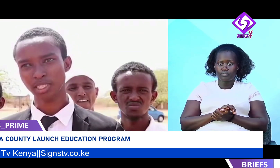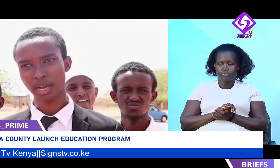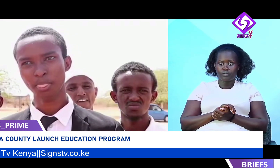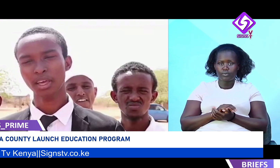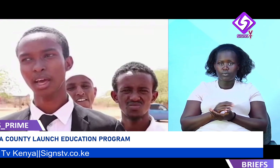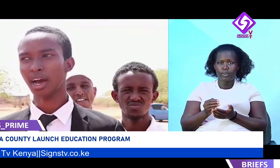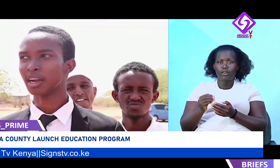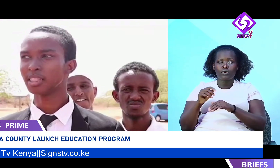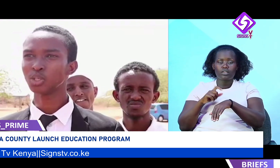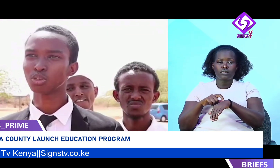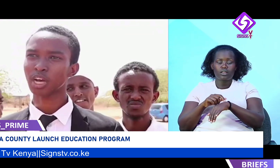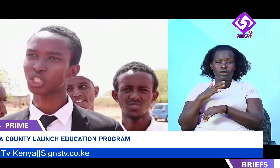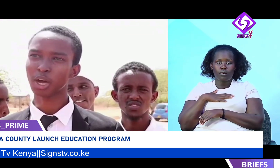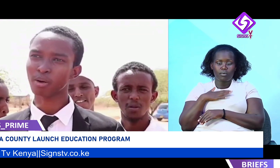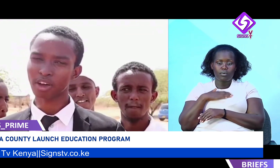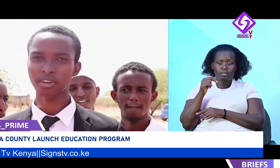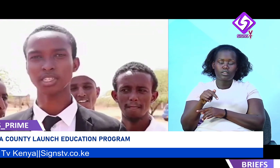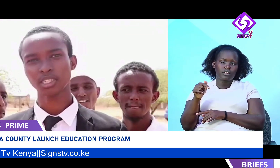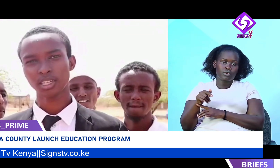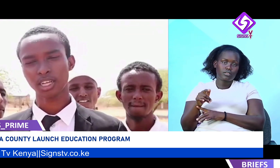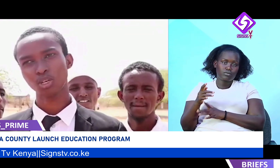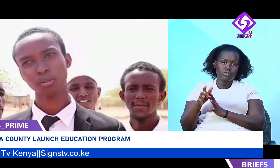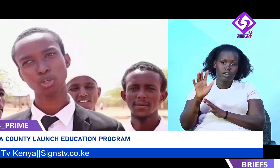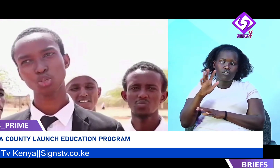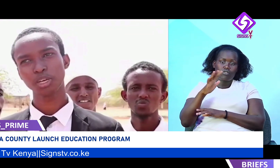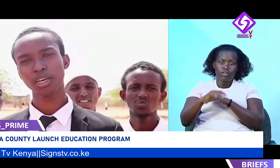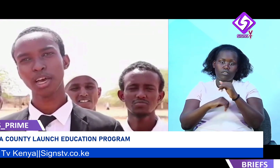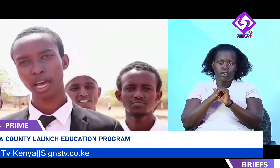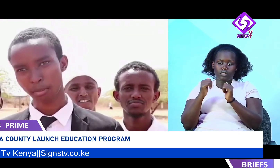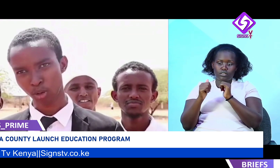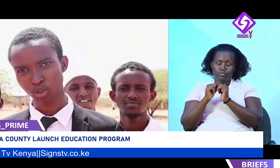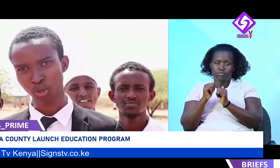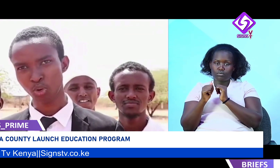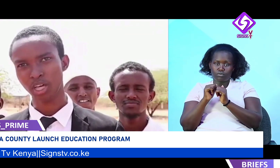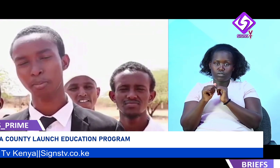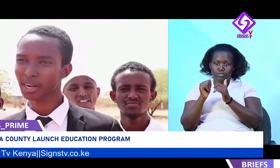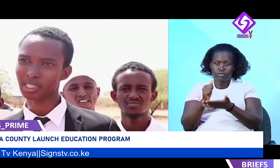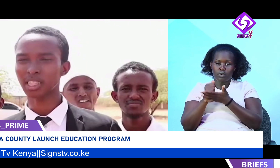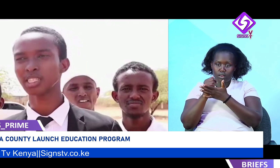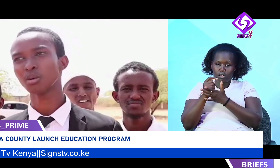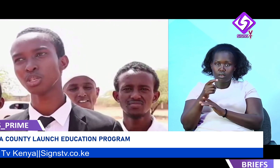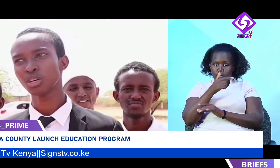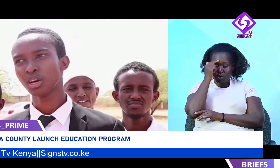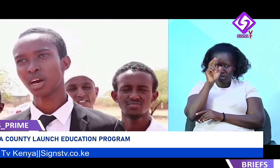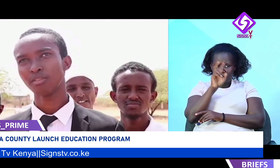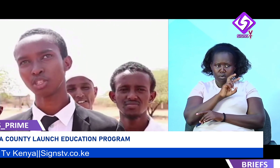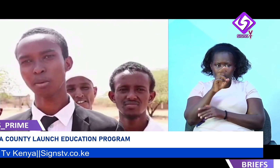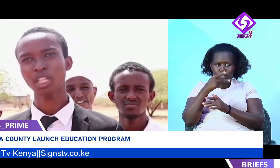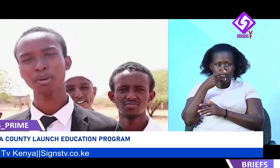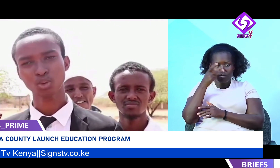time, and this was actually our 5 years that we were supposed to be helped, because we look at the parents at this county. For example, at